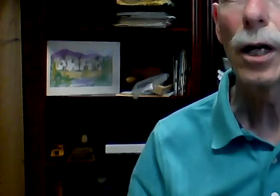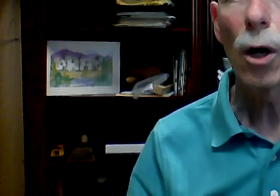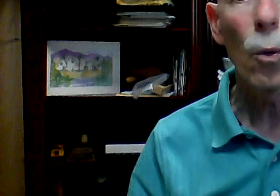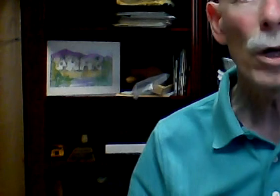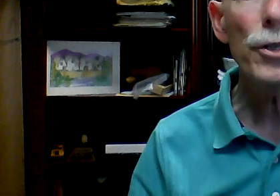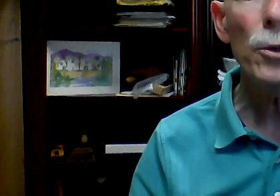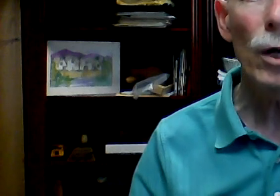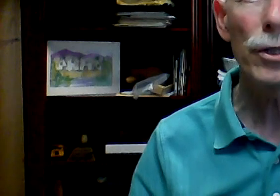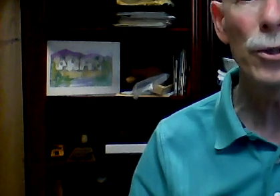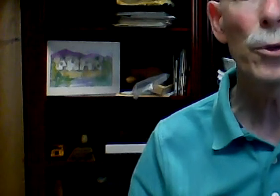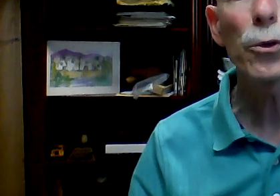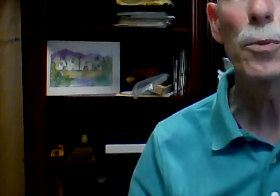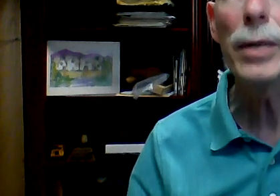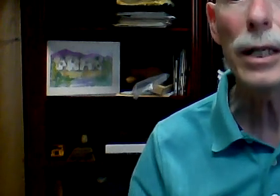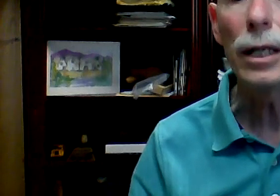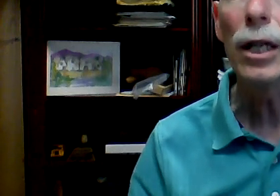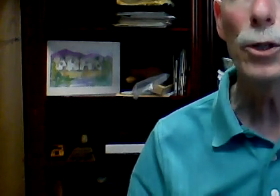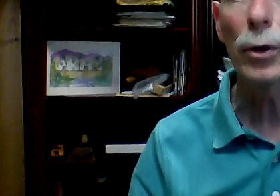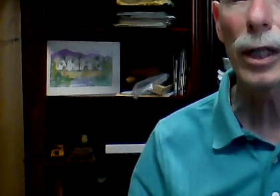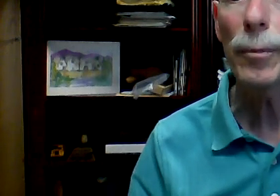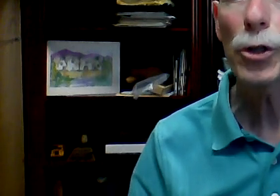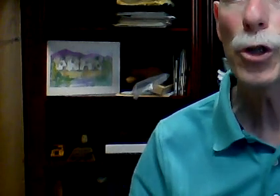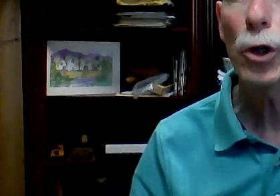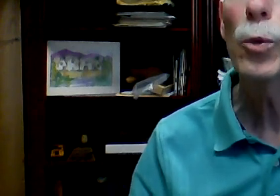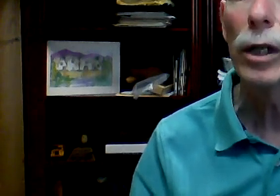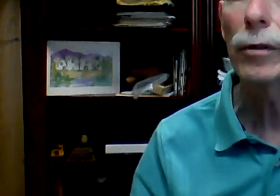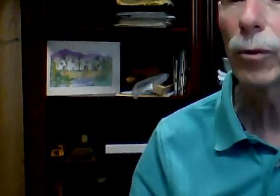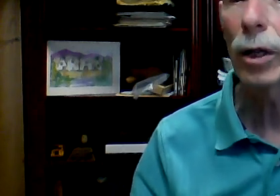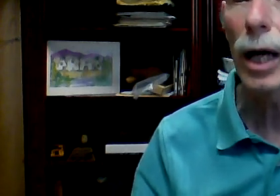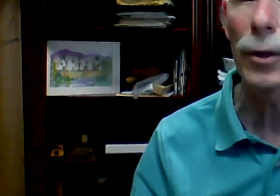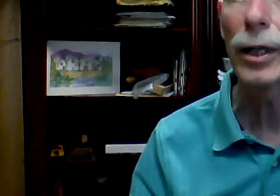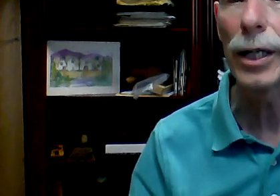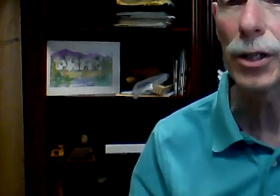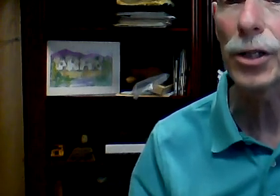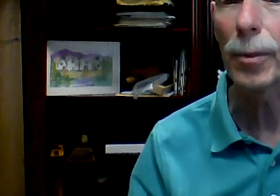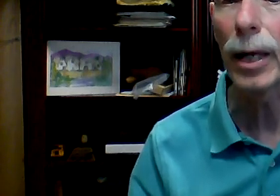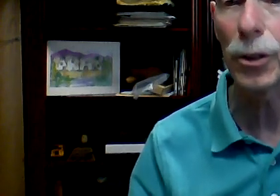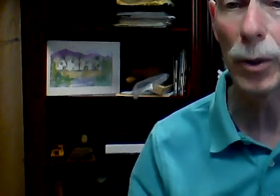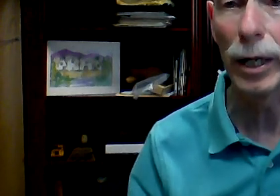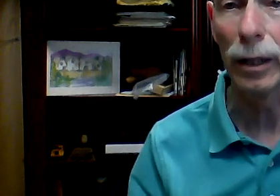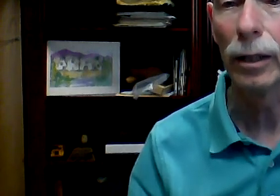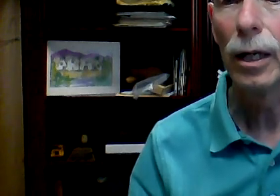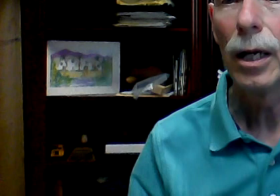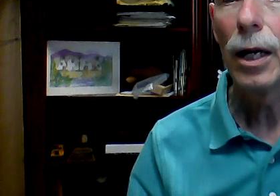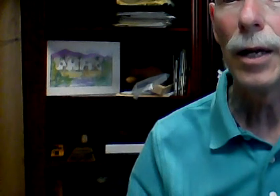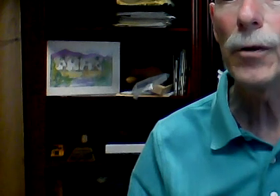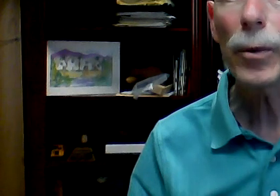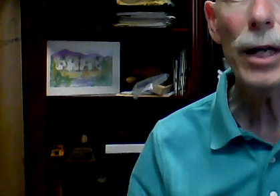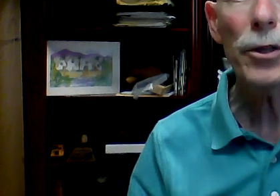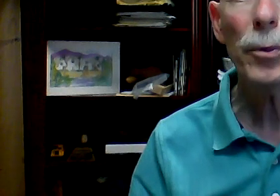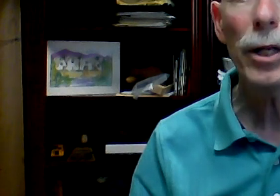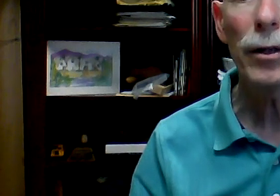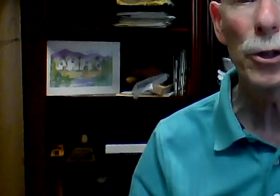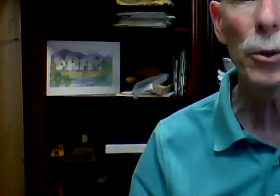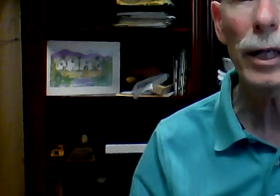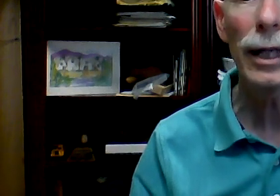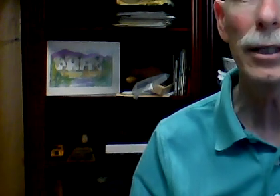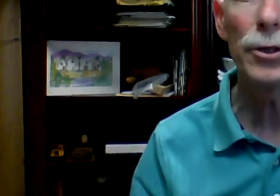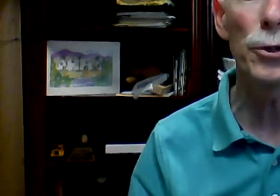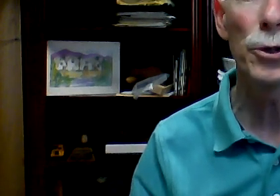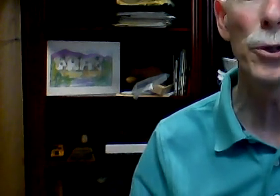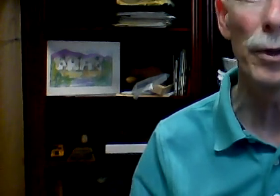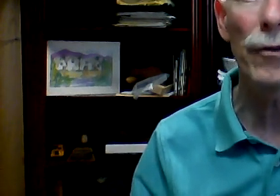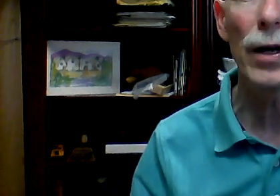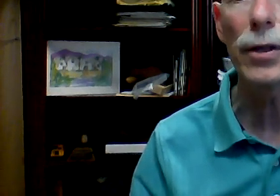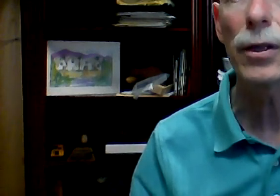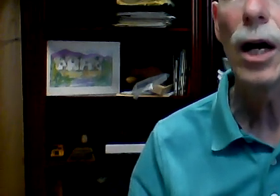Lord, what do you want to do through me to accomplish your will for Congregation Shema Yisrael? If you pray this prayer and do what God